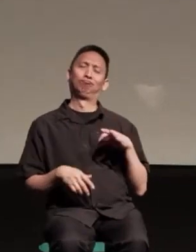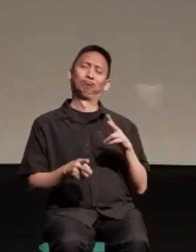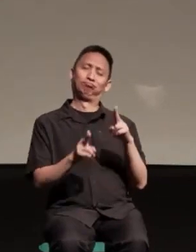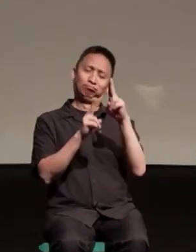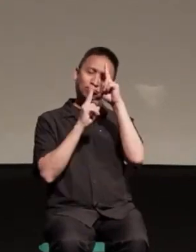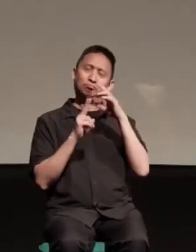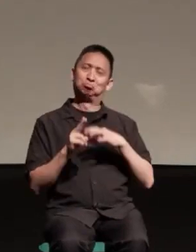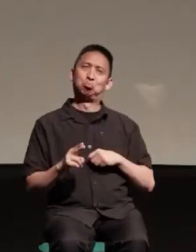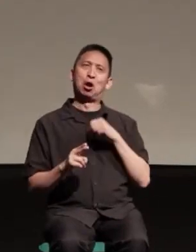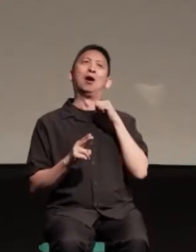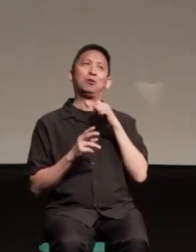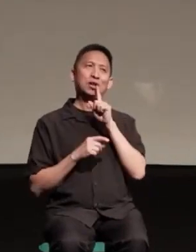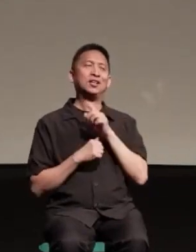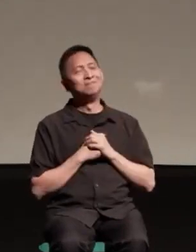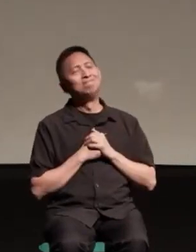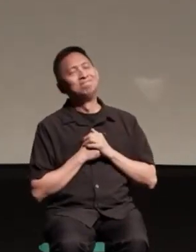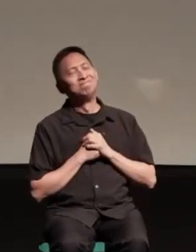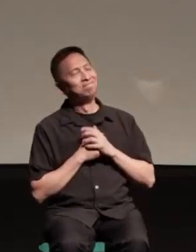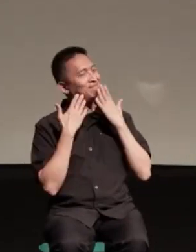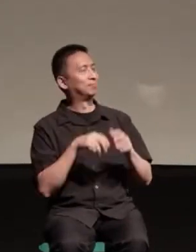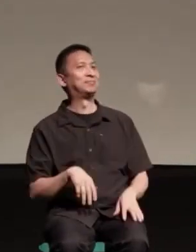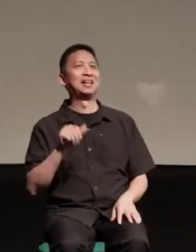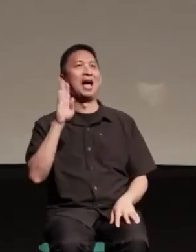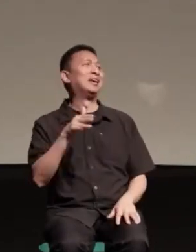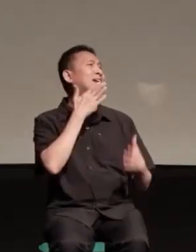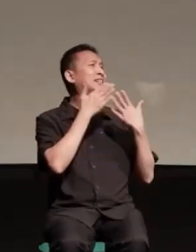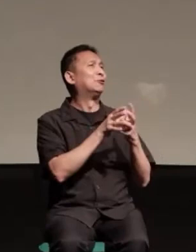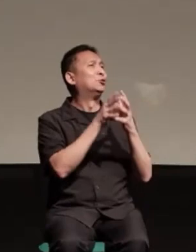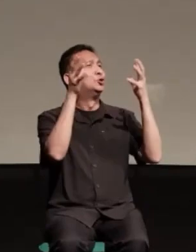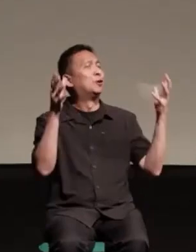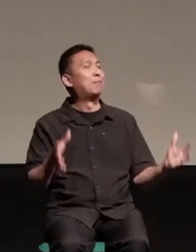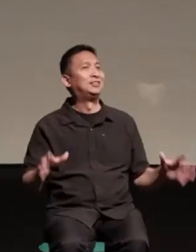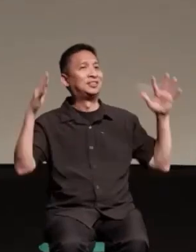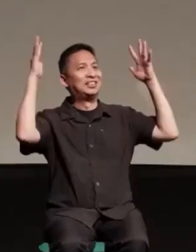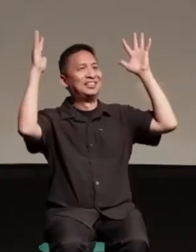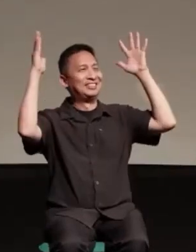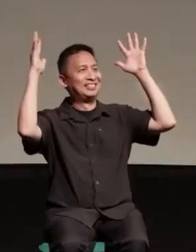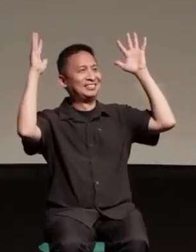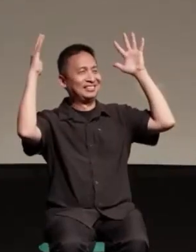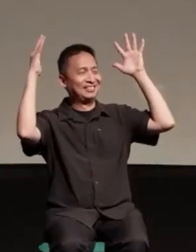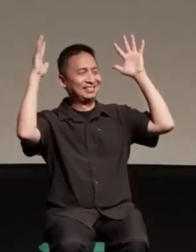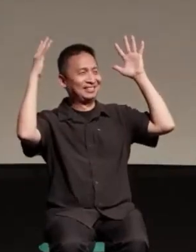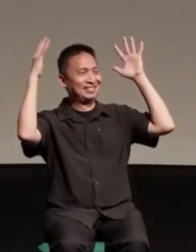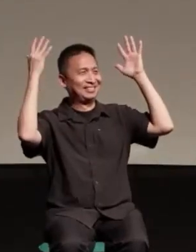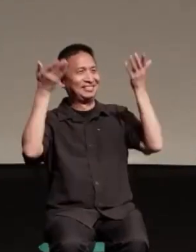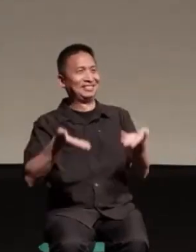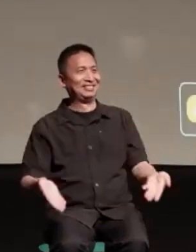and really hopeful. Thank you all so much. Let's give everyone here a round of applause.